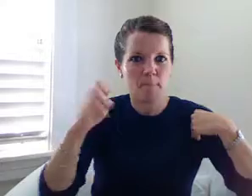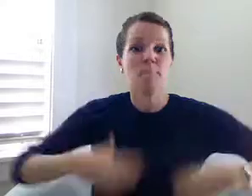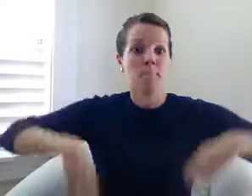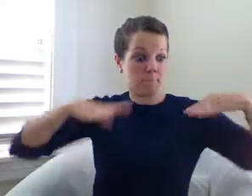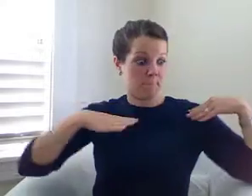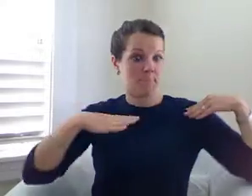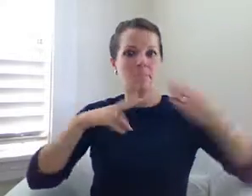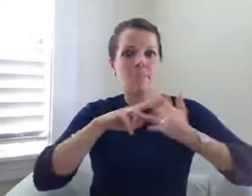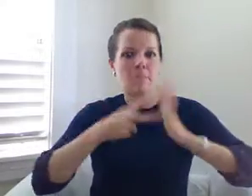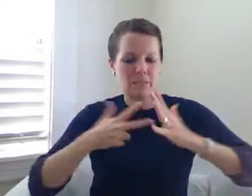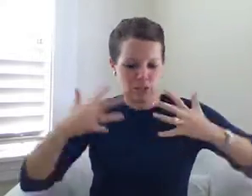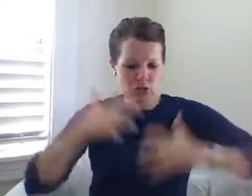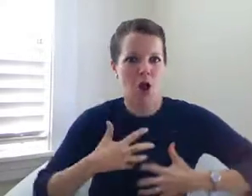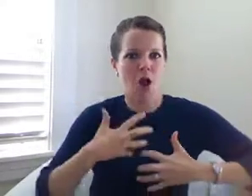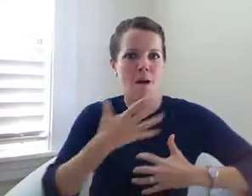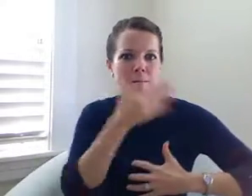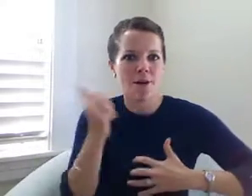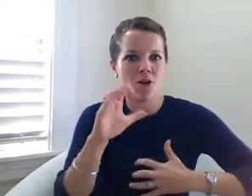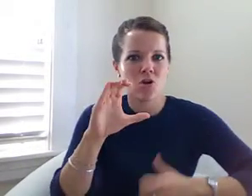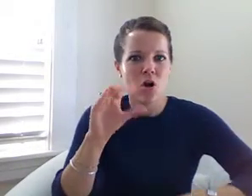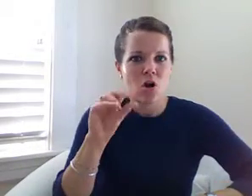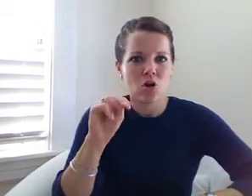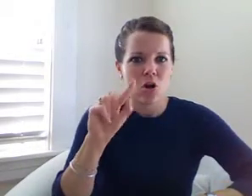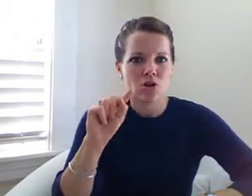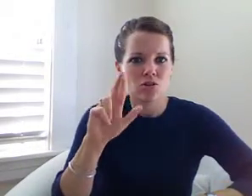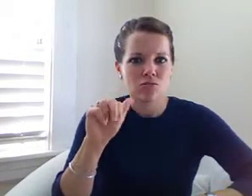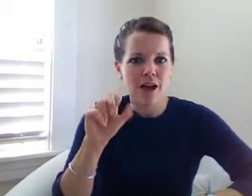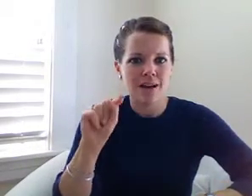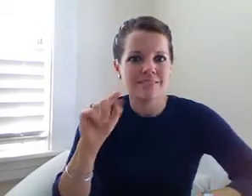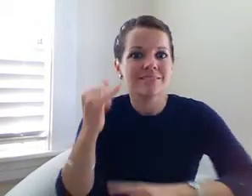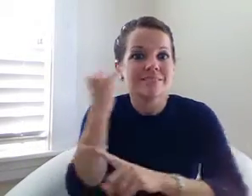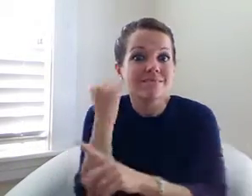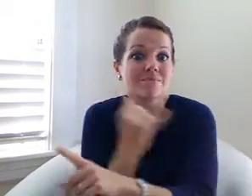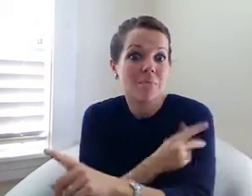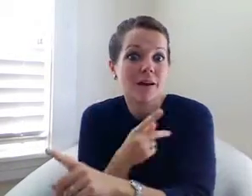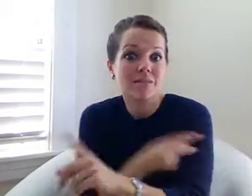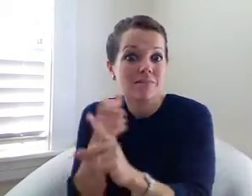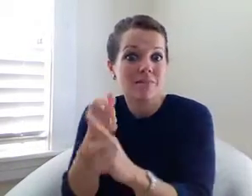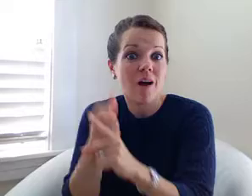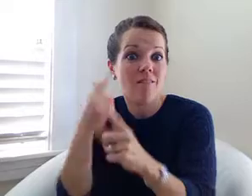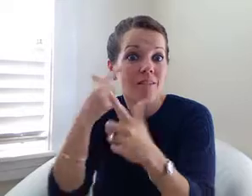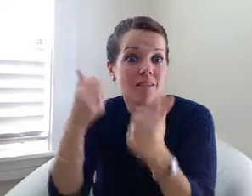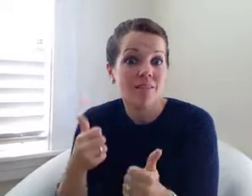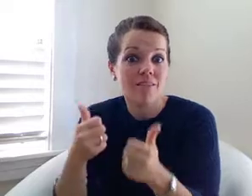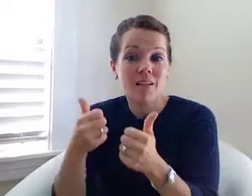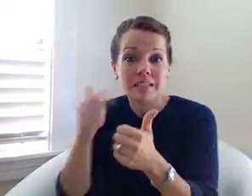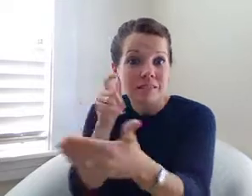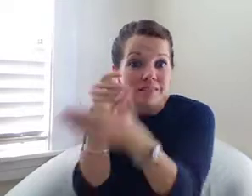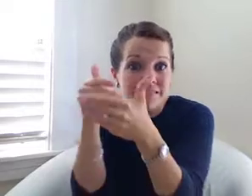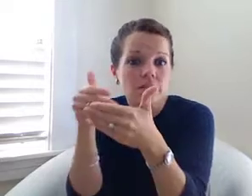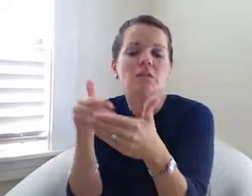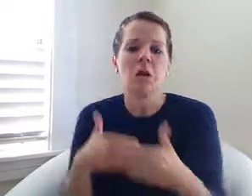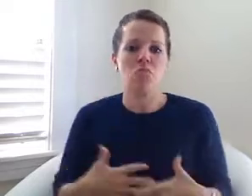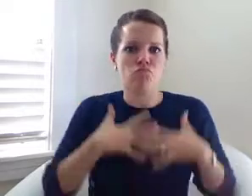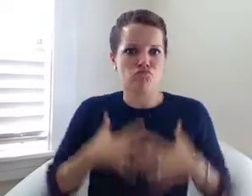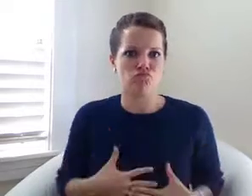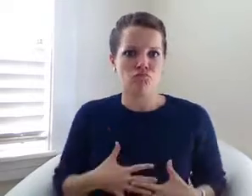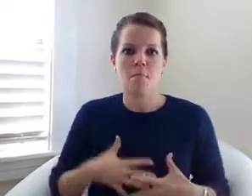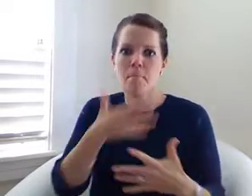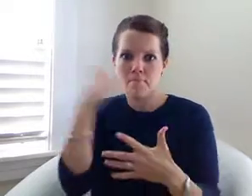Several of us from Massachusetts and other New England states attended the NSHI. I look forward to future initiatives